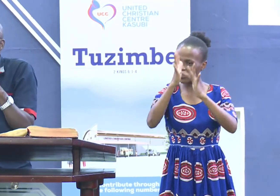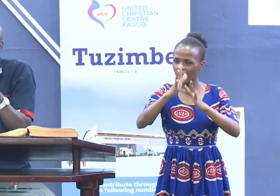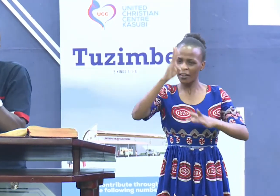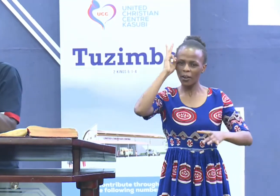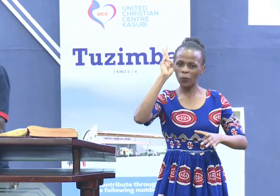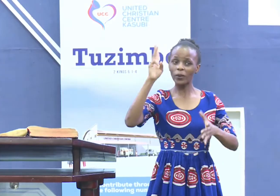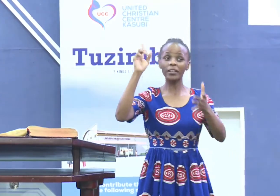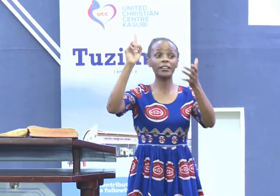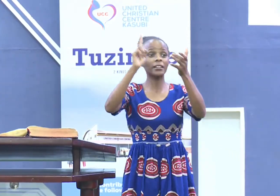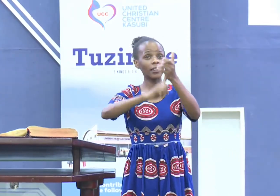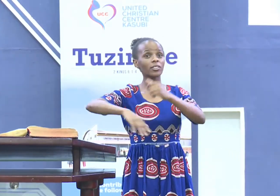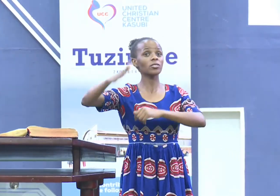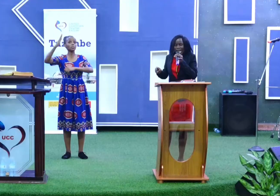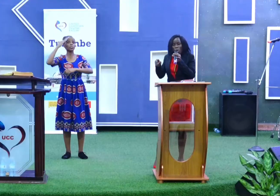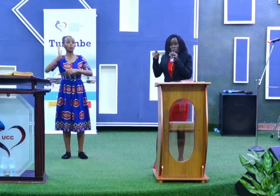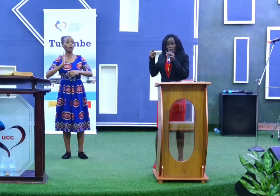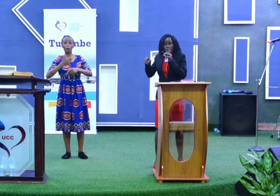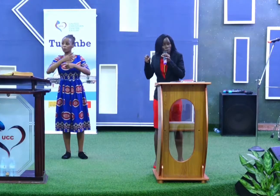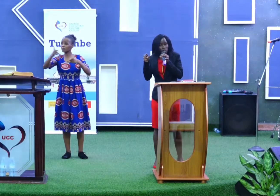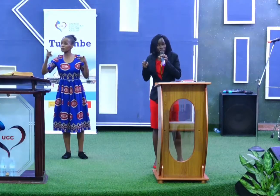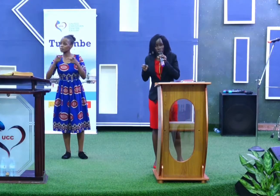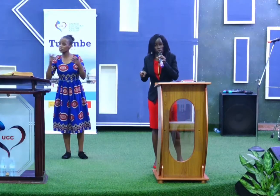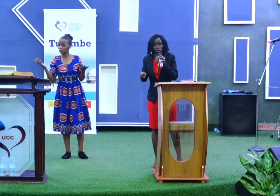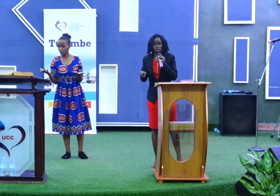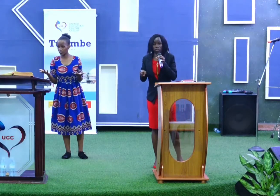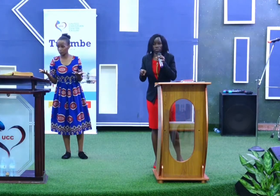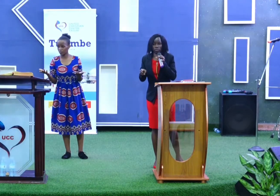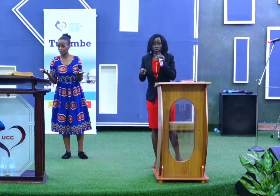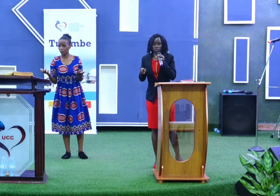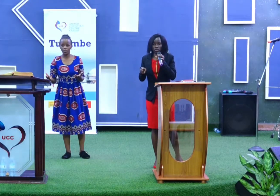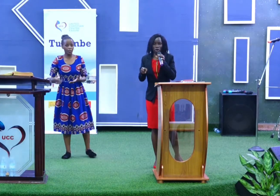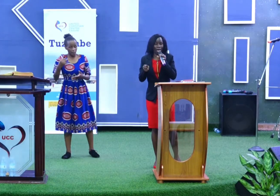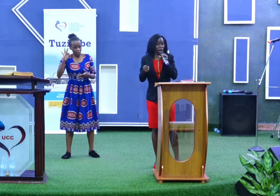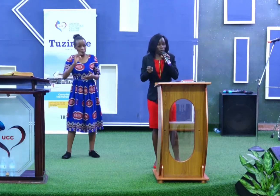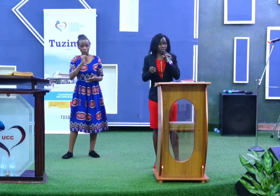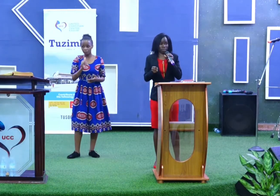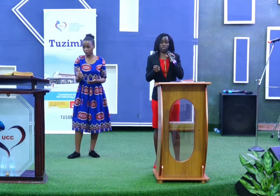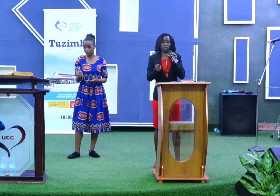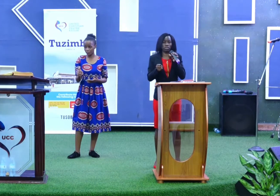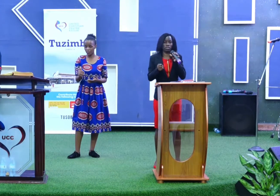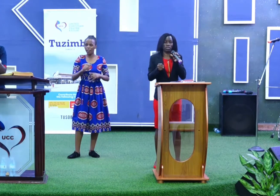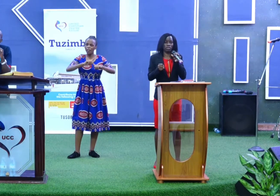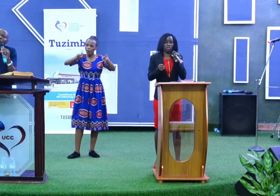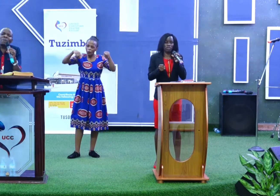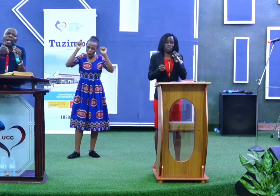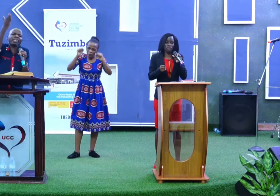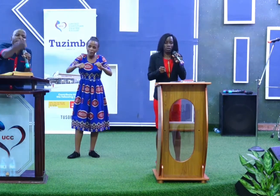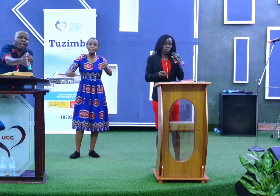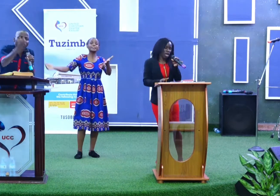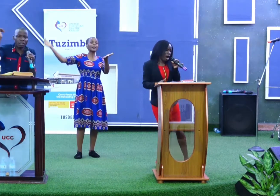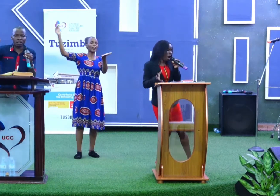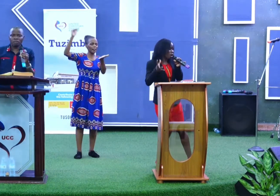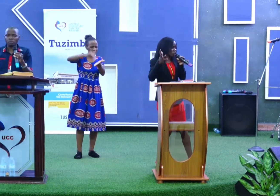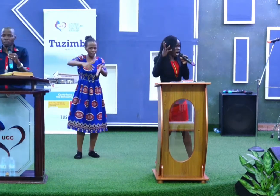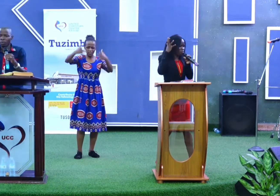him, we shall get our right position. Otherwise, Or else, tulina okuddamu okwambala ye.